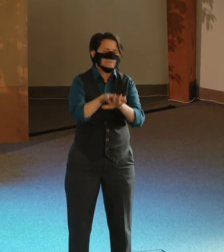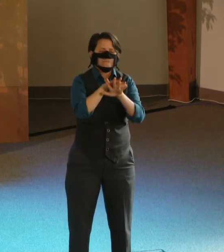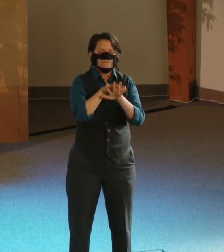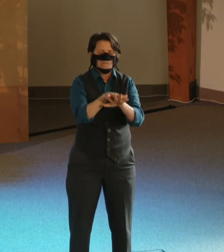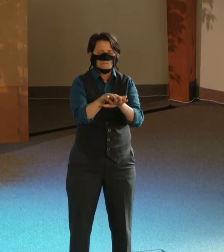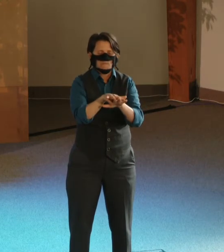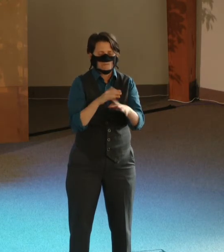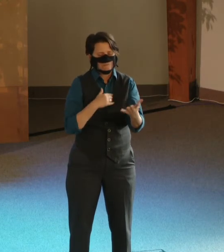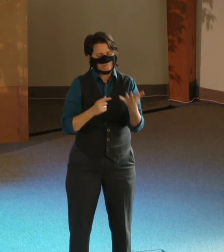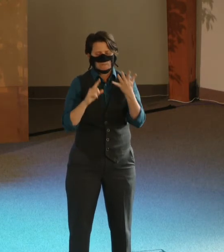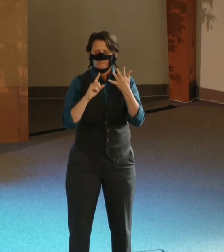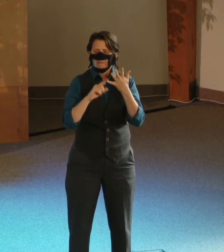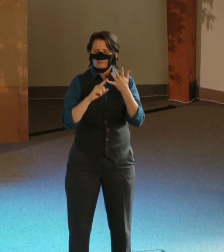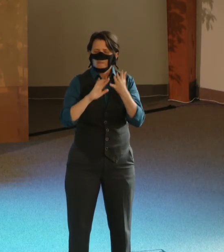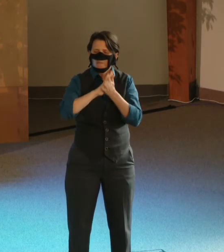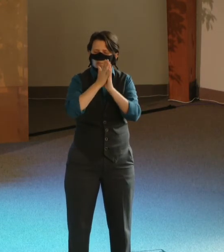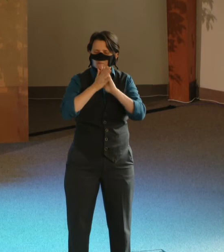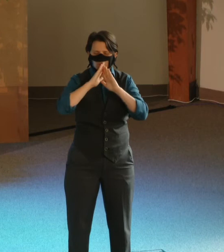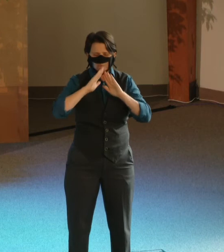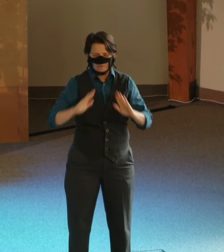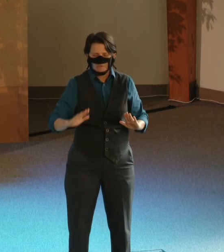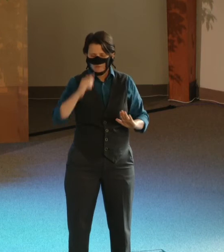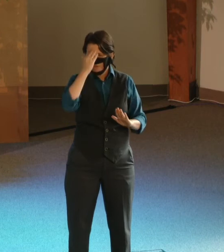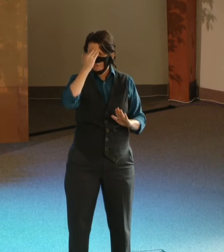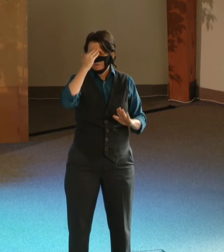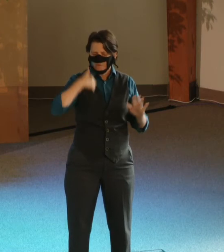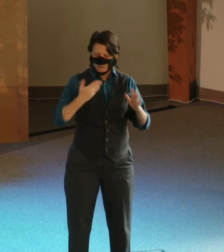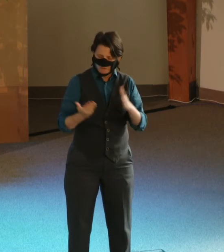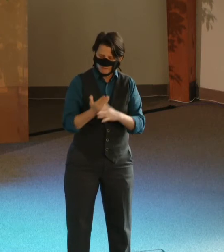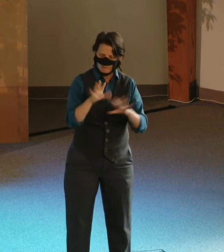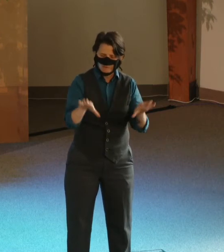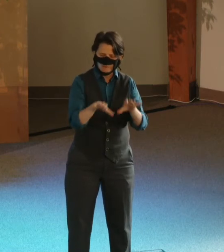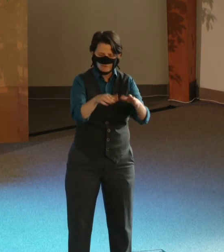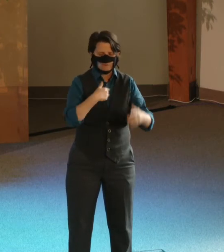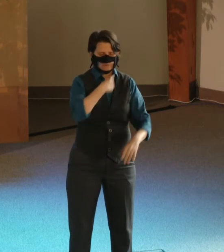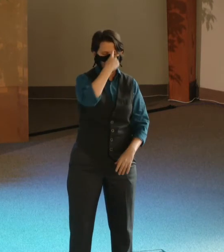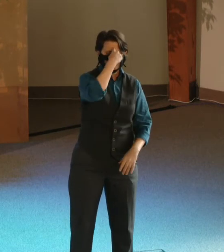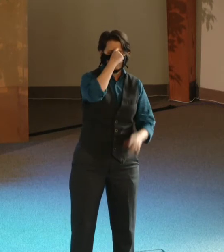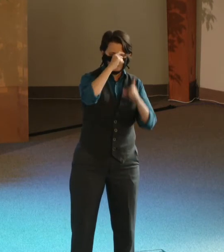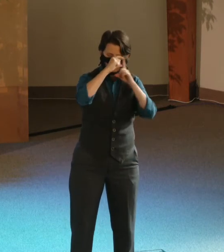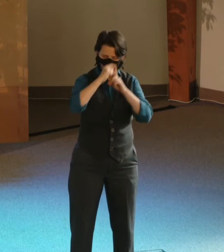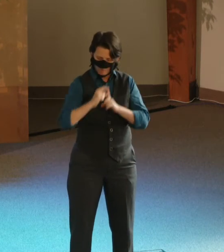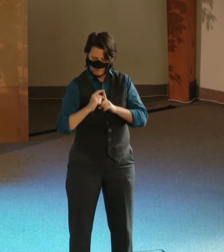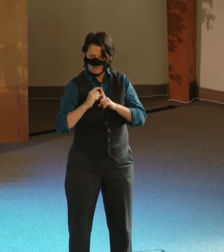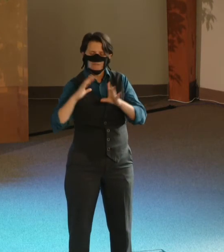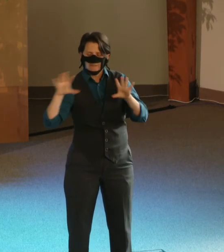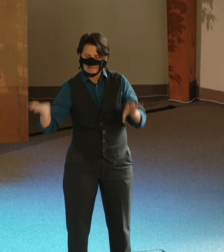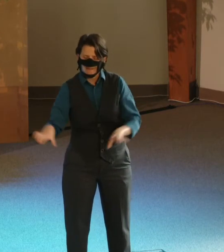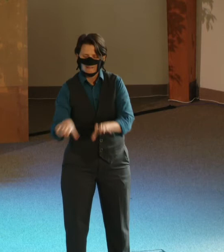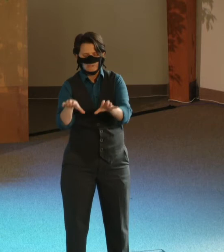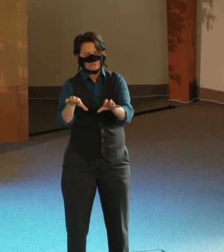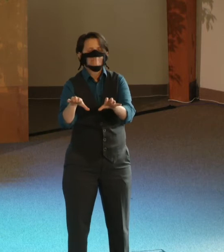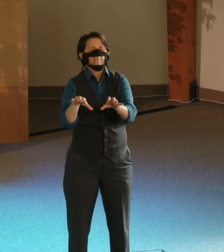Peace, be still, and know that through the activity of our thoughts, our words, and our actions, we get to